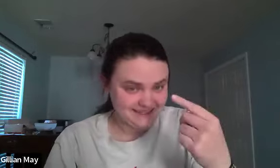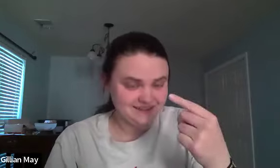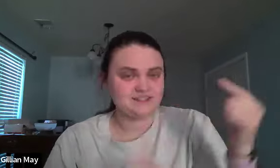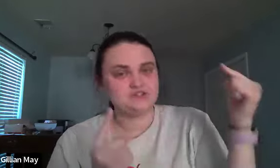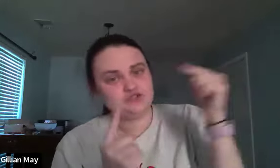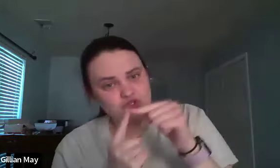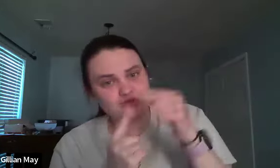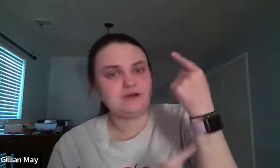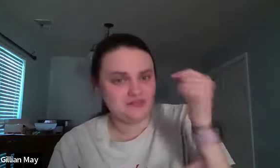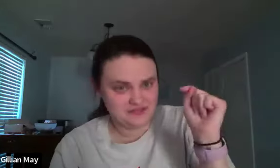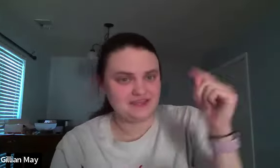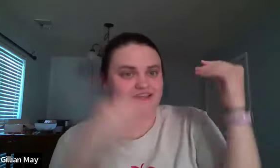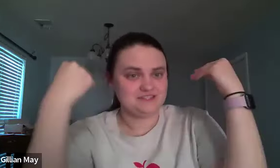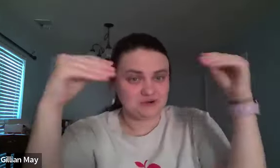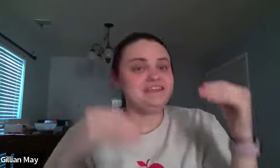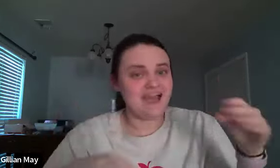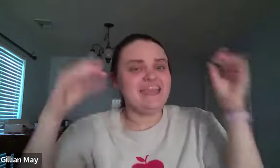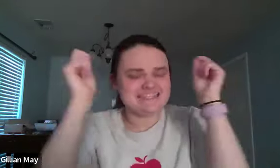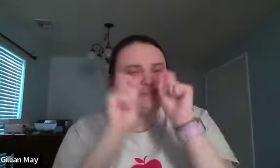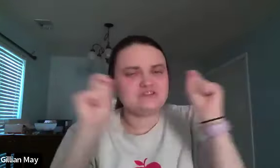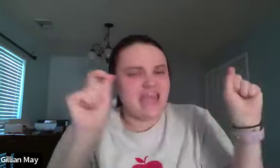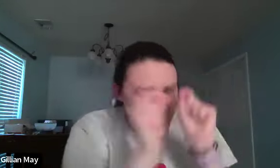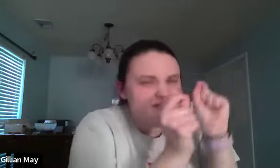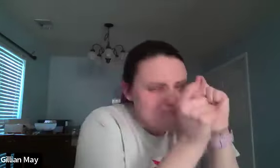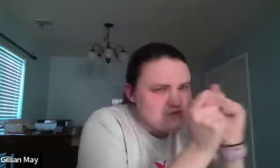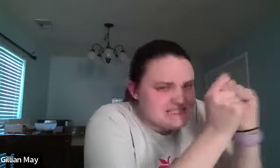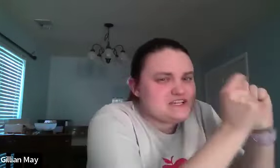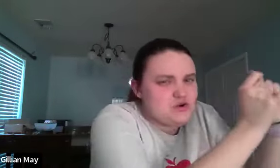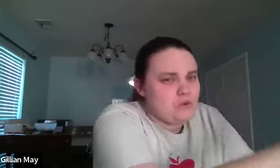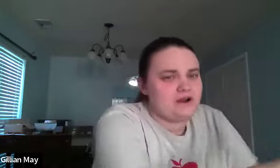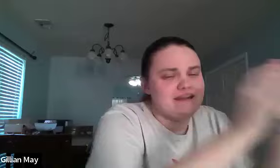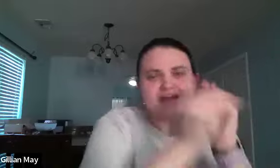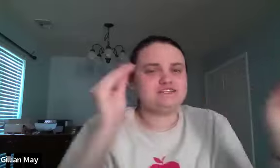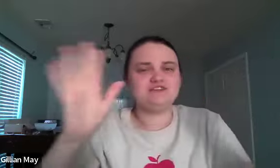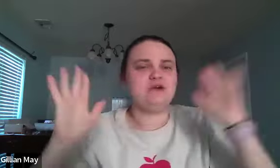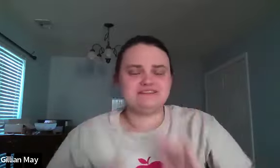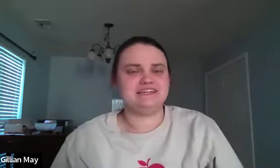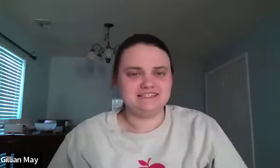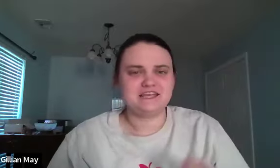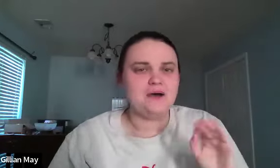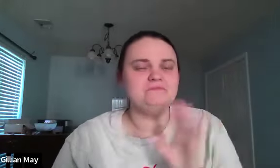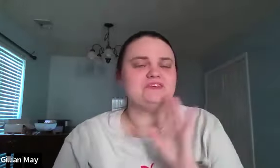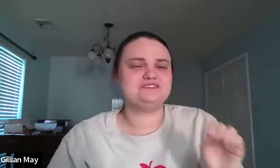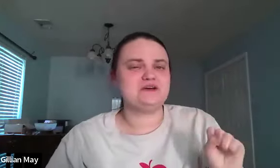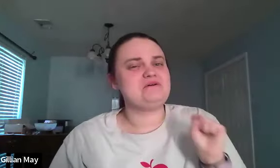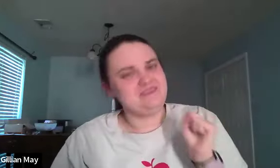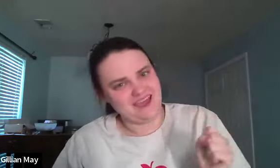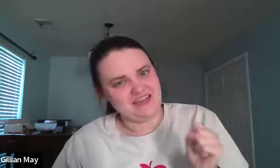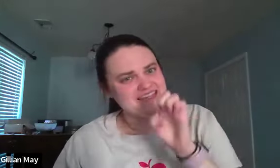going to the store. Yeah, it's literally every single word in every single part of the sentence. So yeah, that's